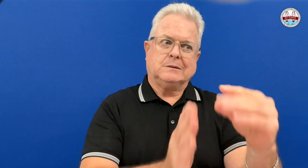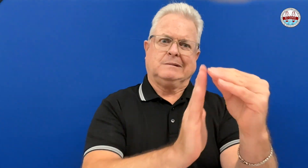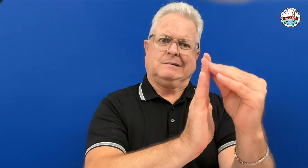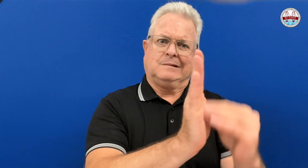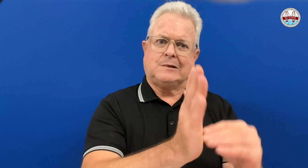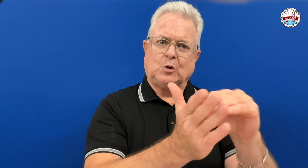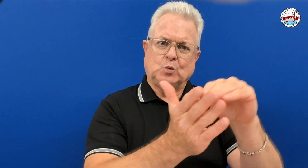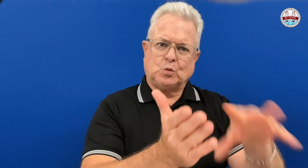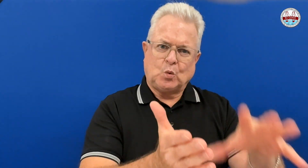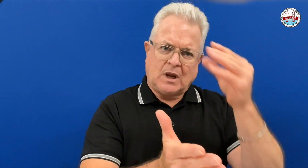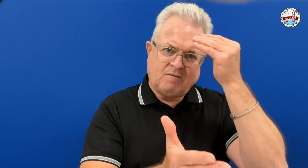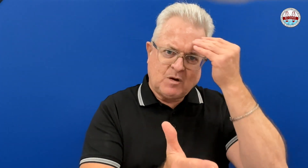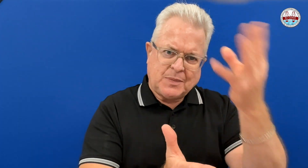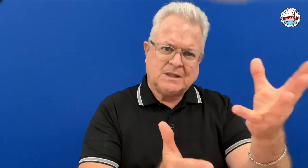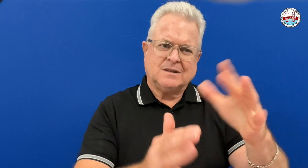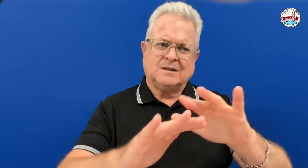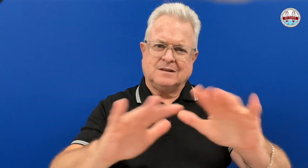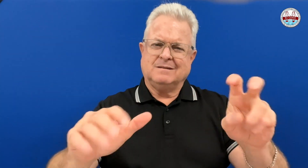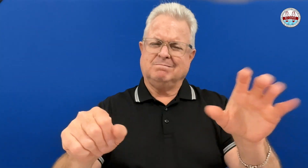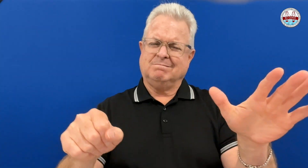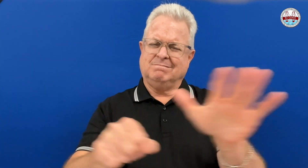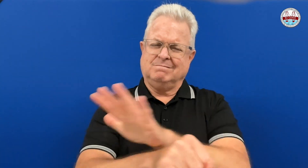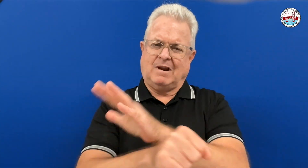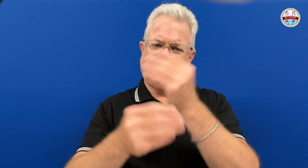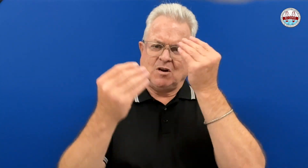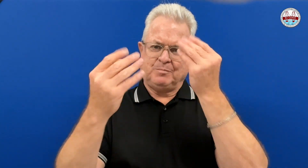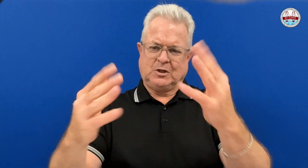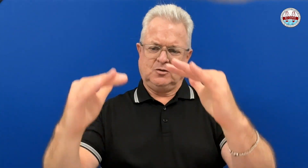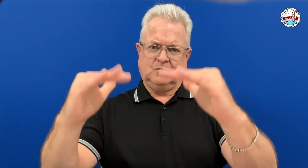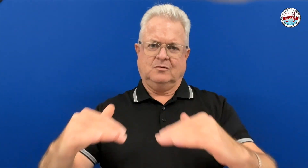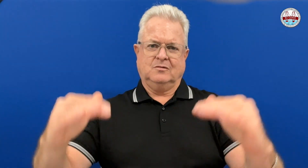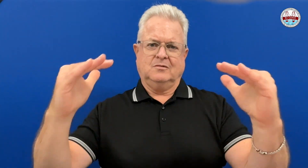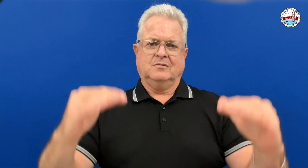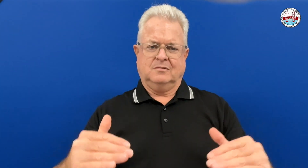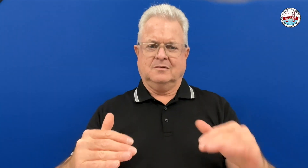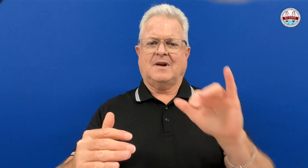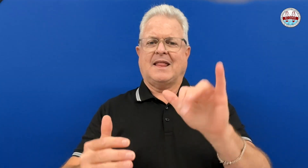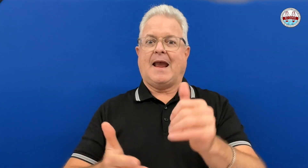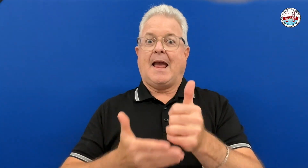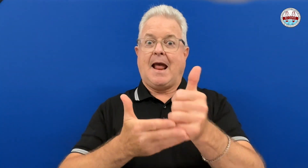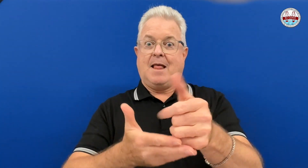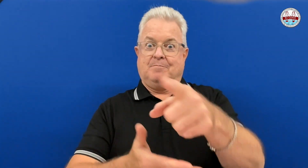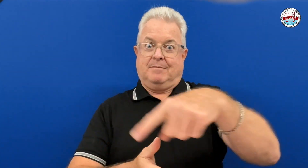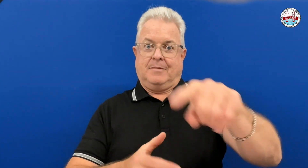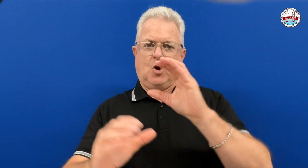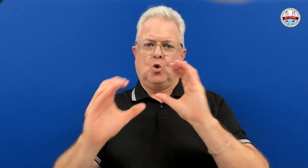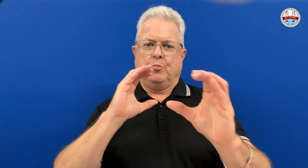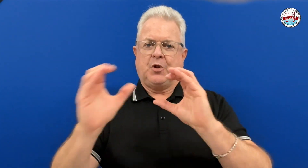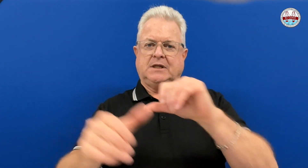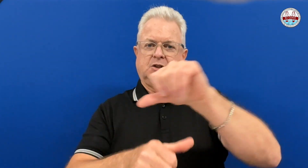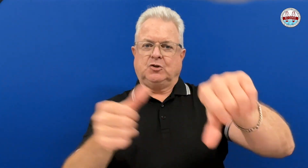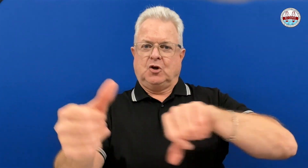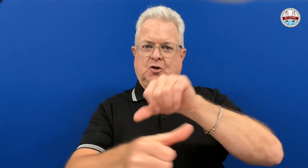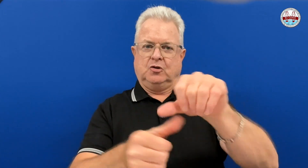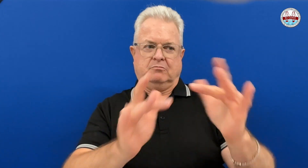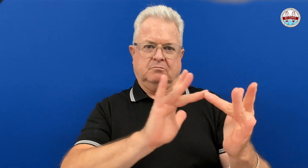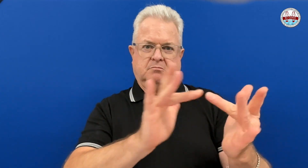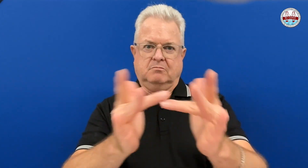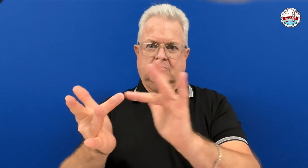If you have a child or family member who's a student, you want their school information. This is information you want to have handy so that you can